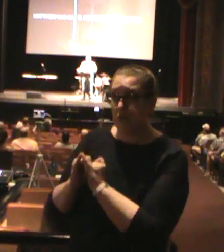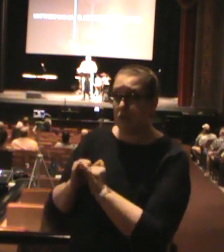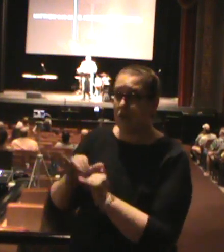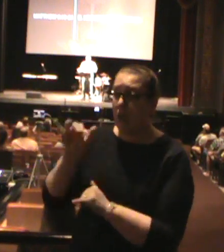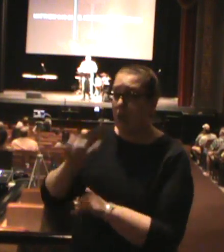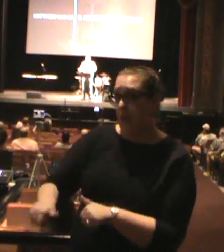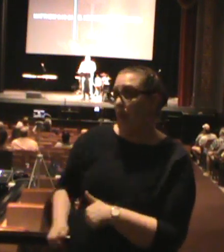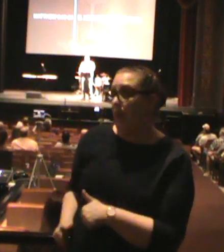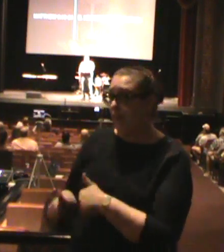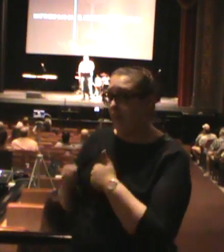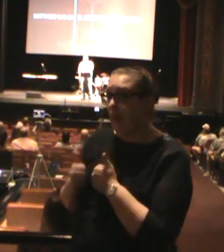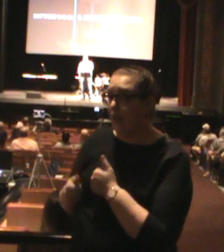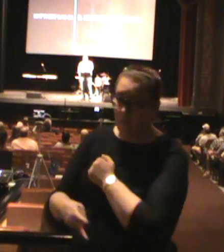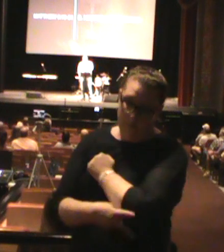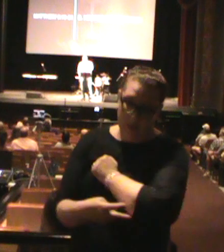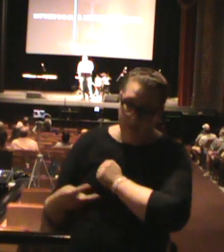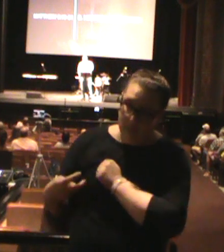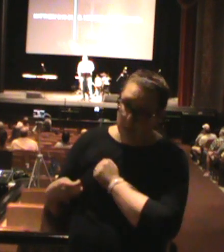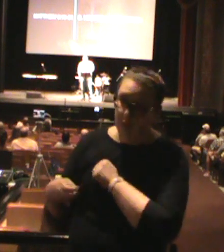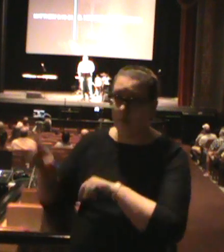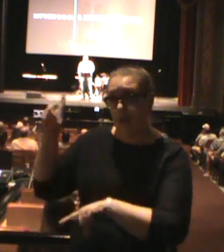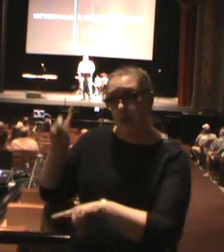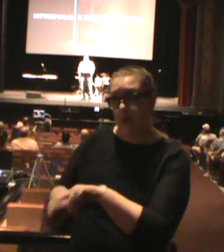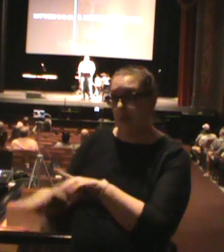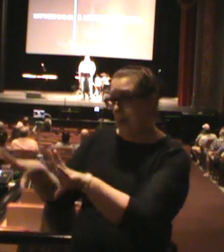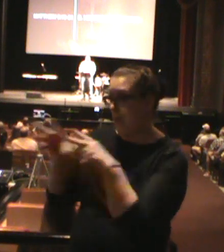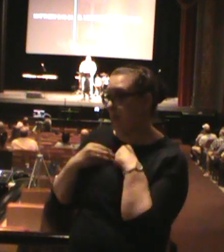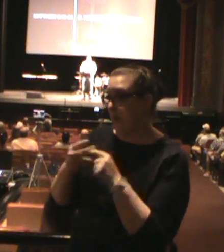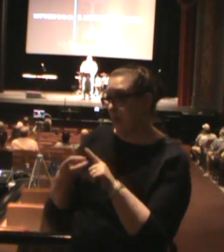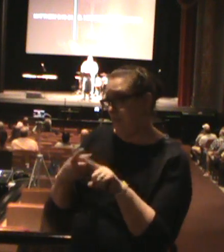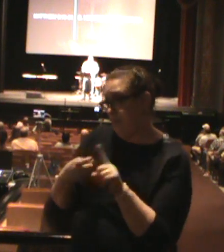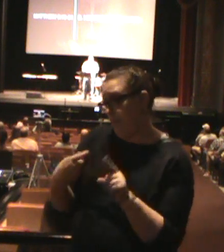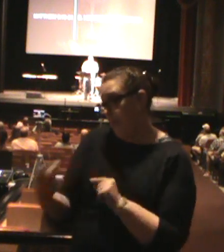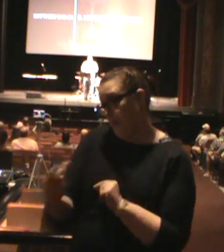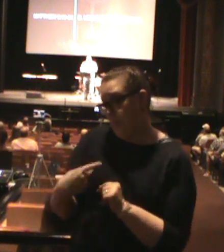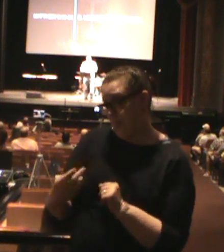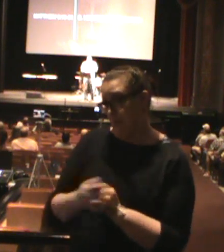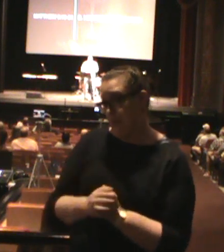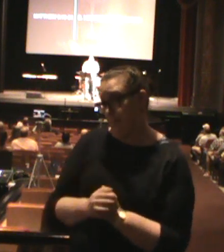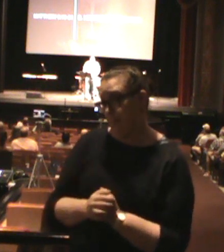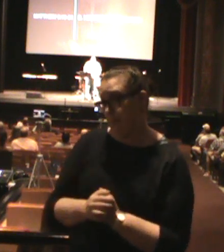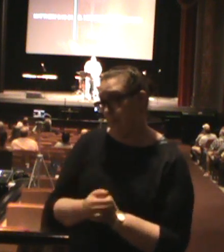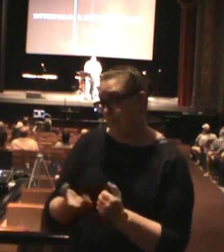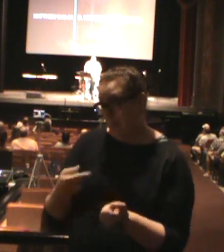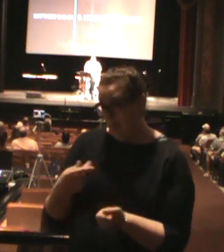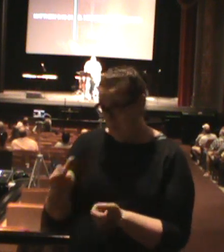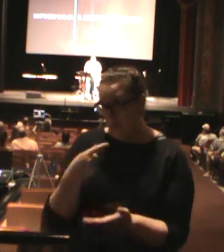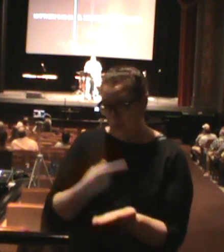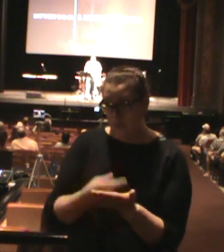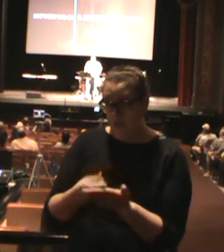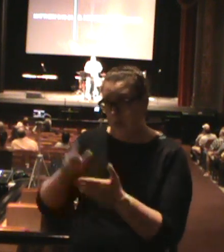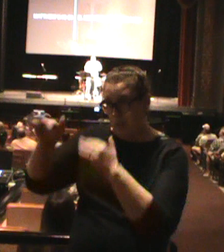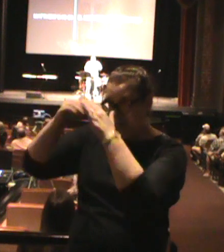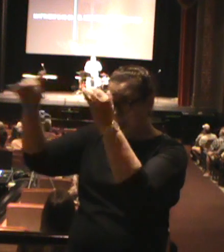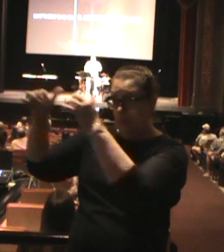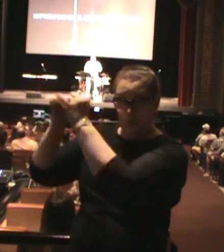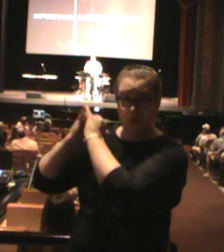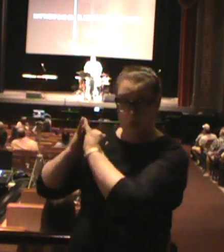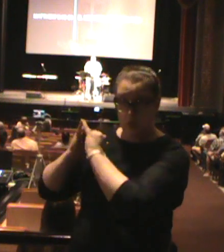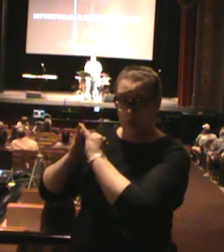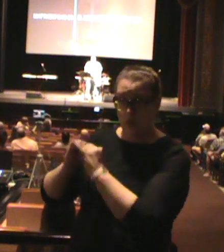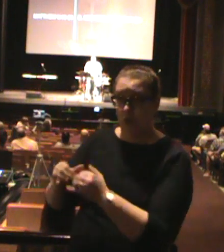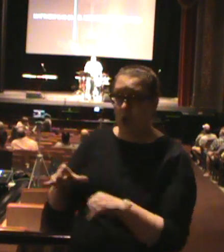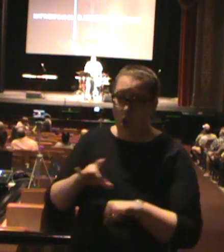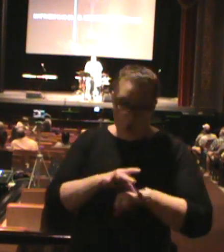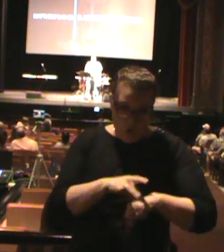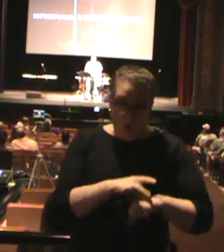life and thieves can't take away from you. So let's talk about heavenly treasures in verse 20. See, earthly treasures